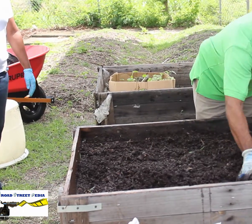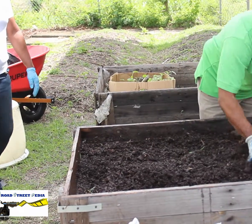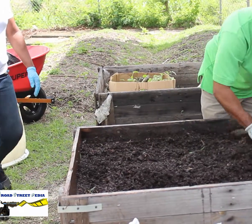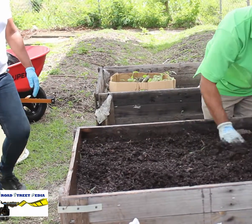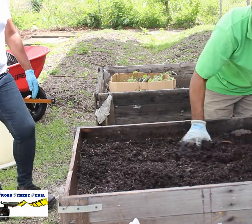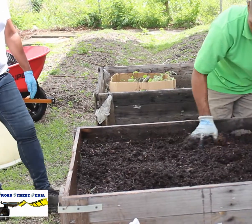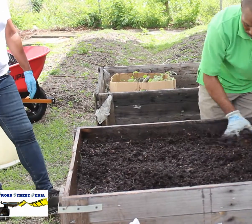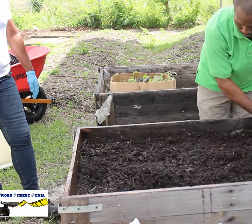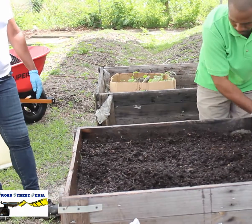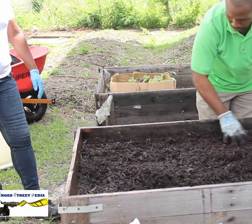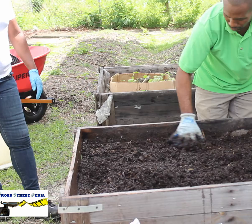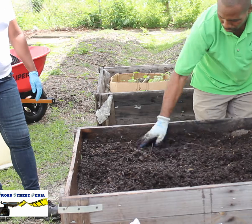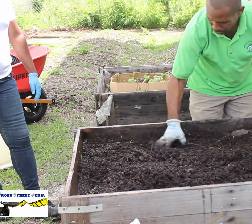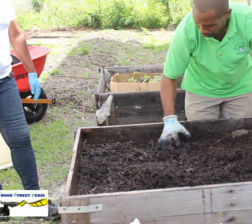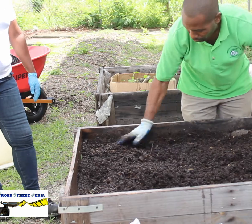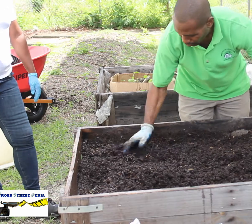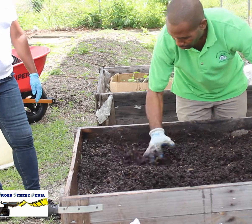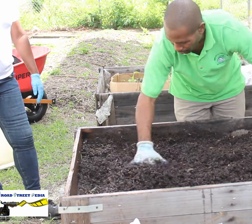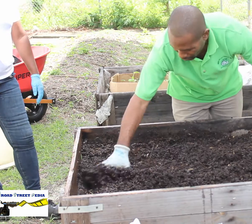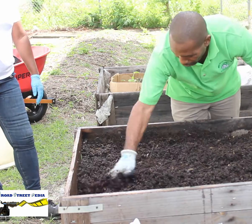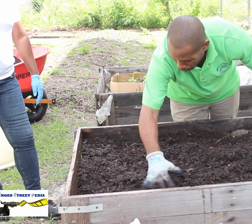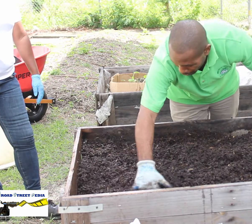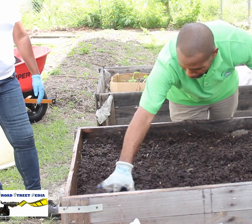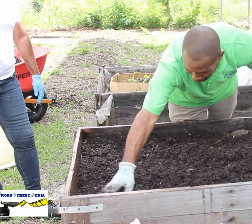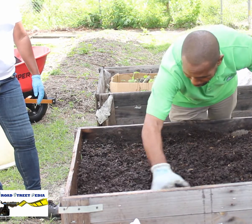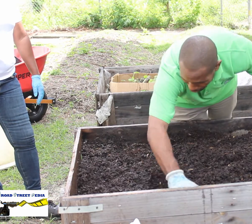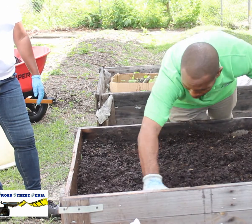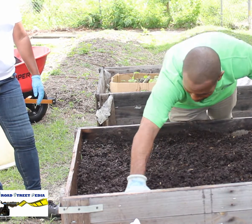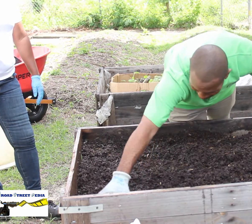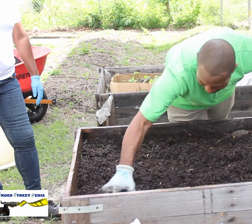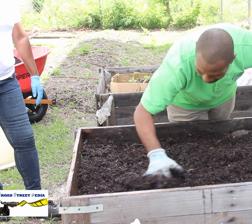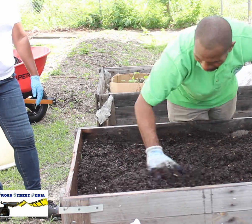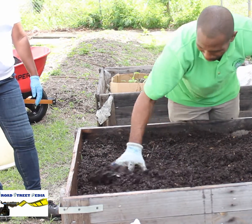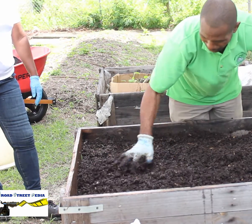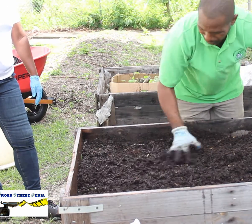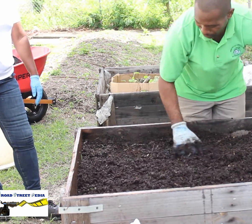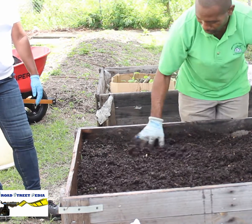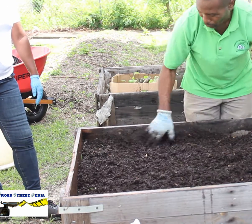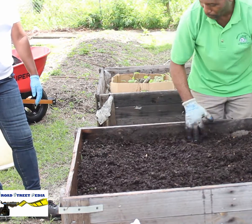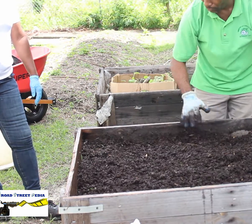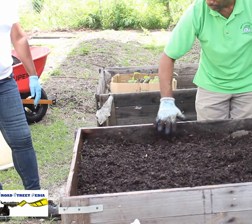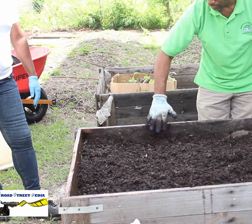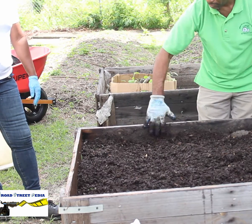If you put it hard, it will soak it. I want you to mix down here.